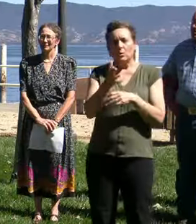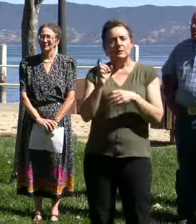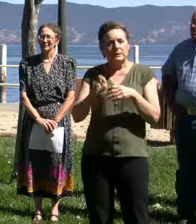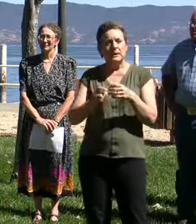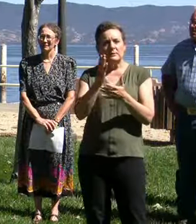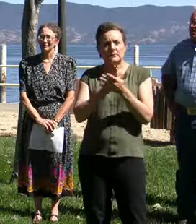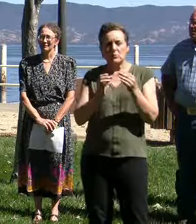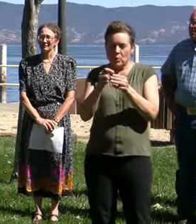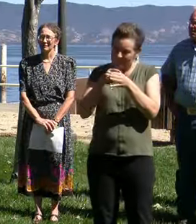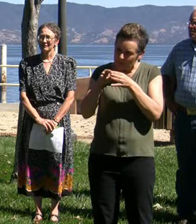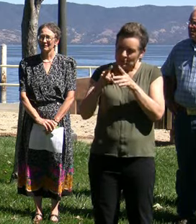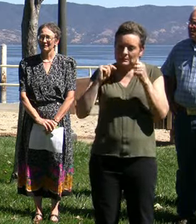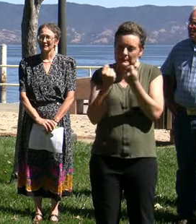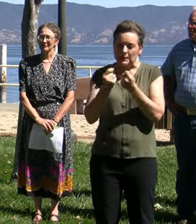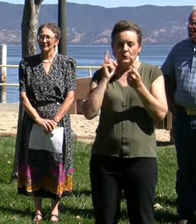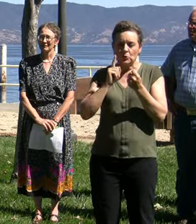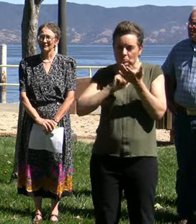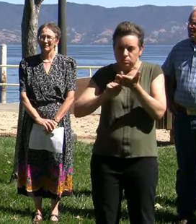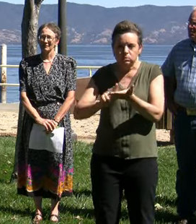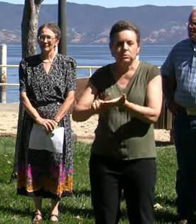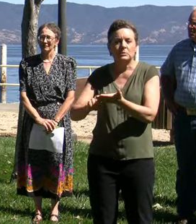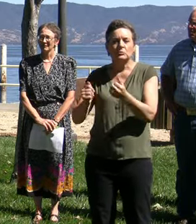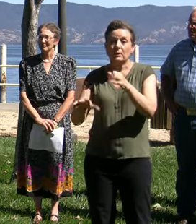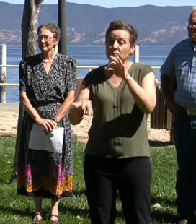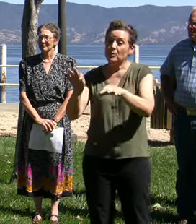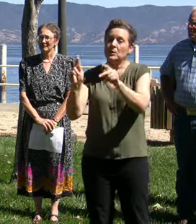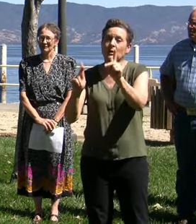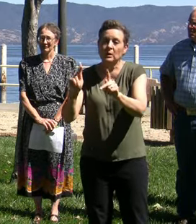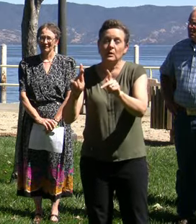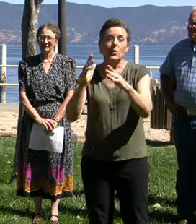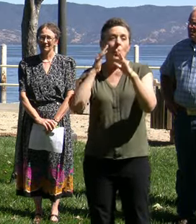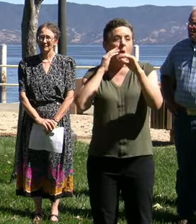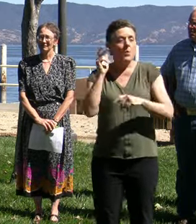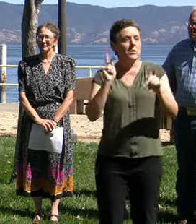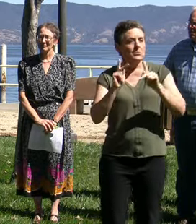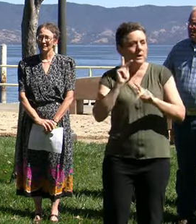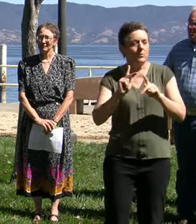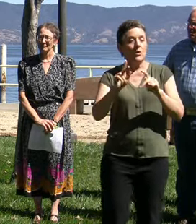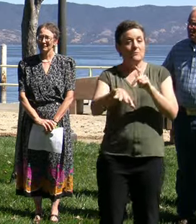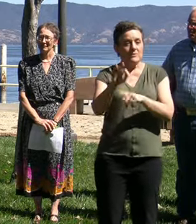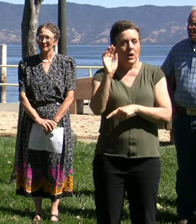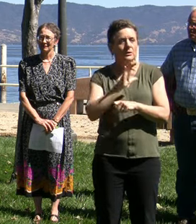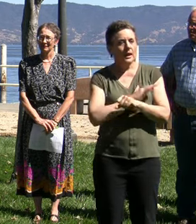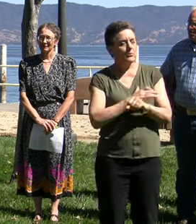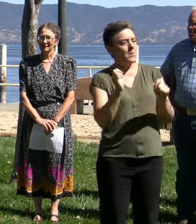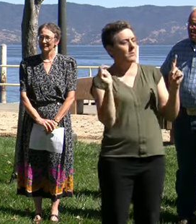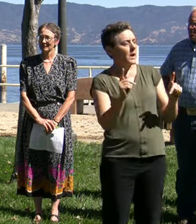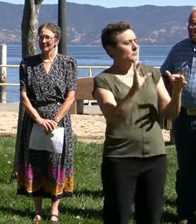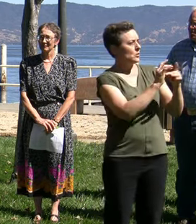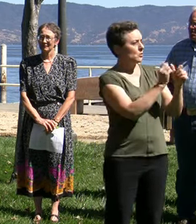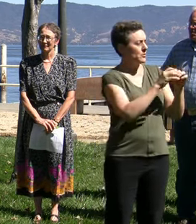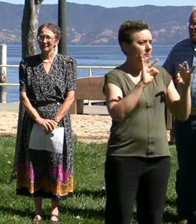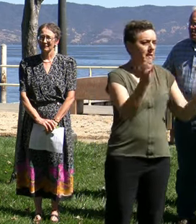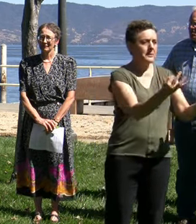anthropological teams. We're hopeful that these people are located and returned and reunited with their loved ones.